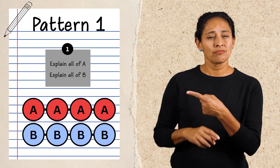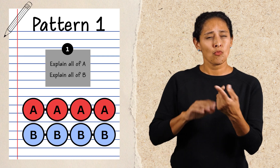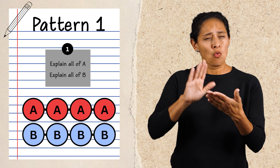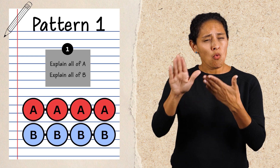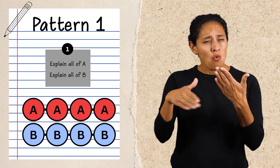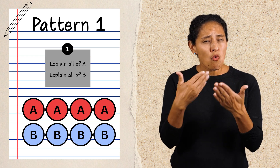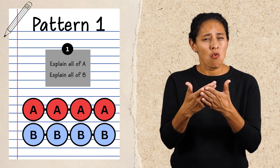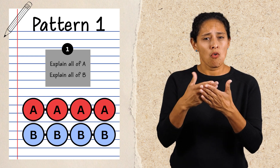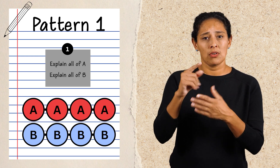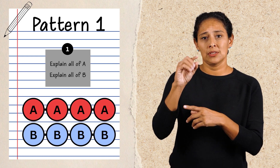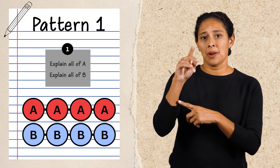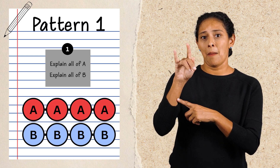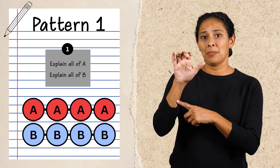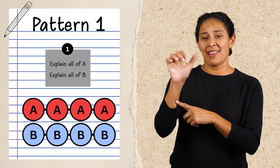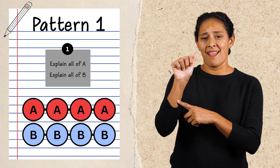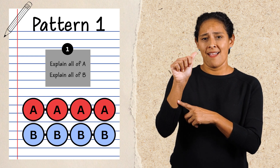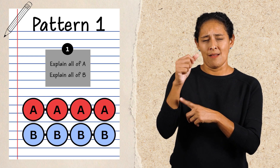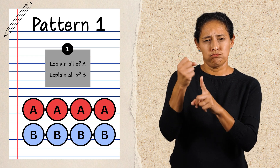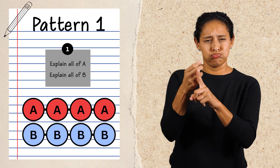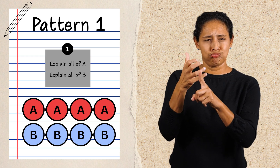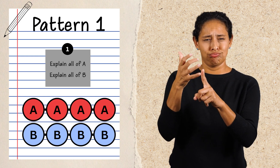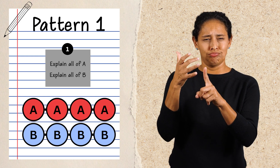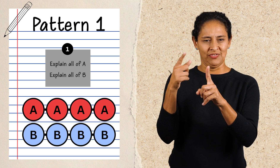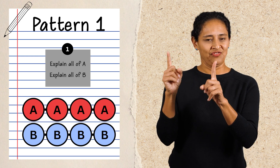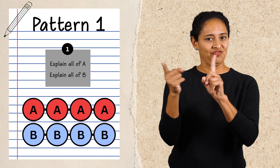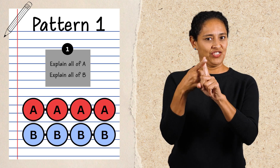As you can see, all of topic A is first,